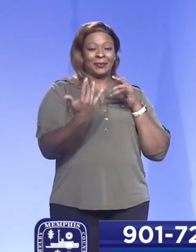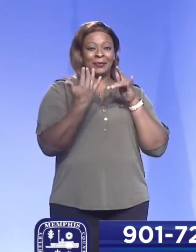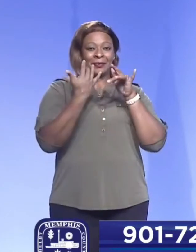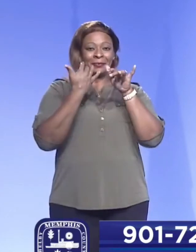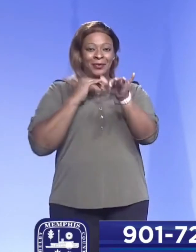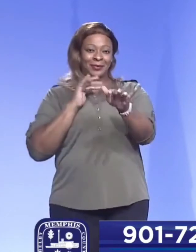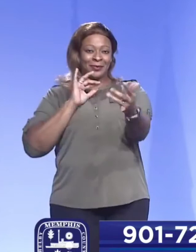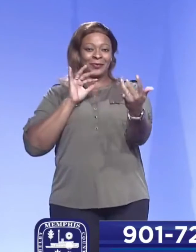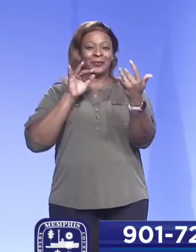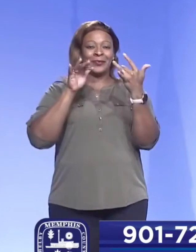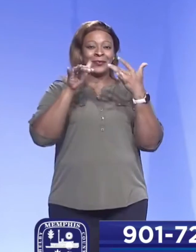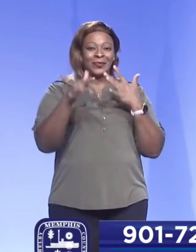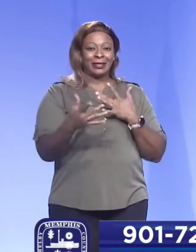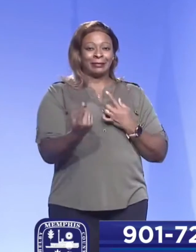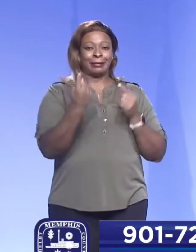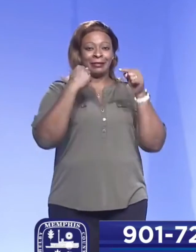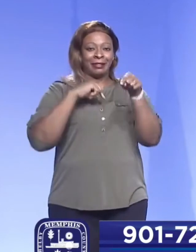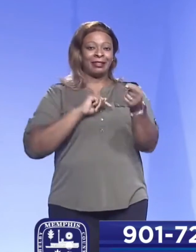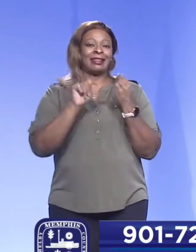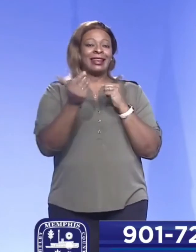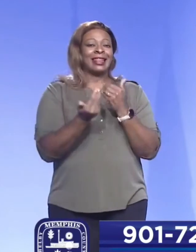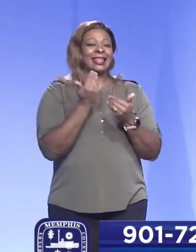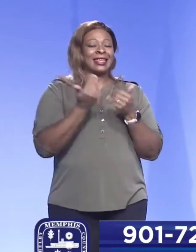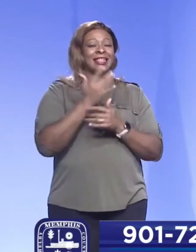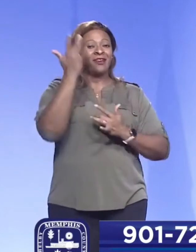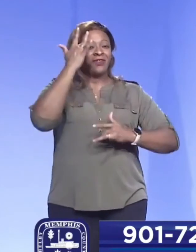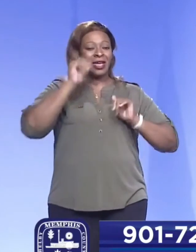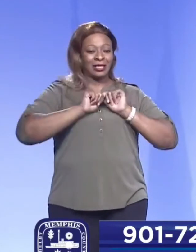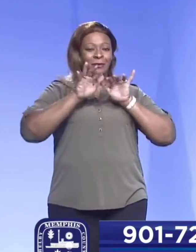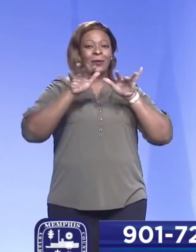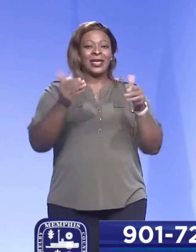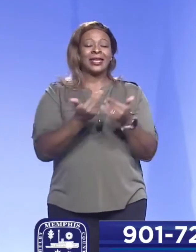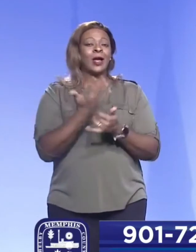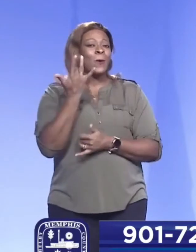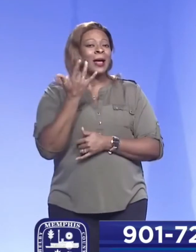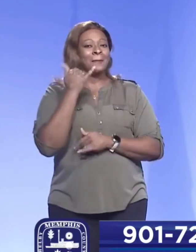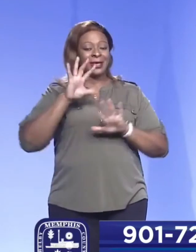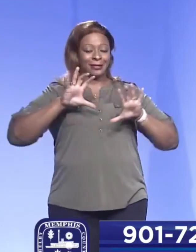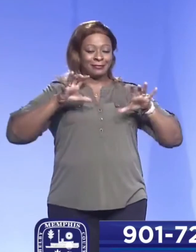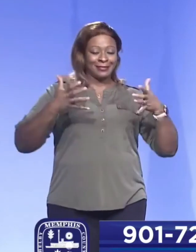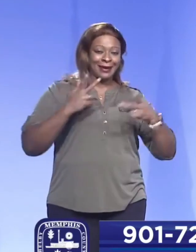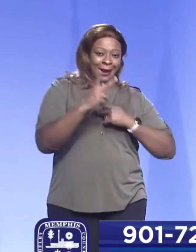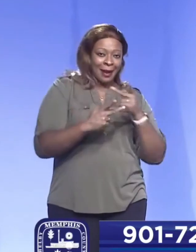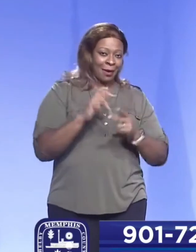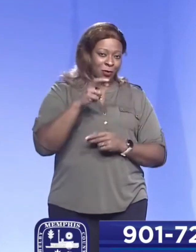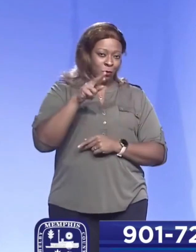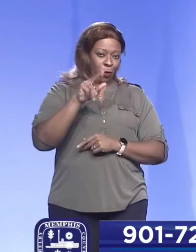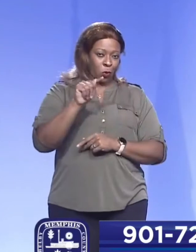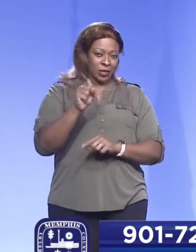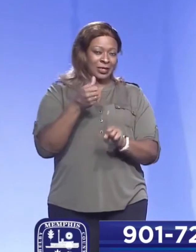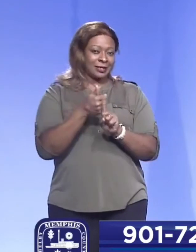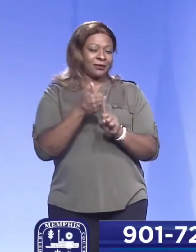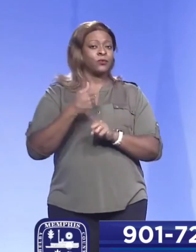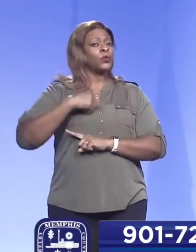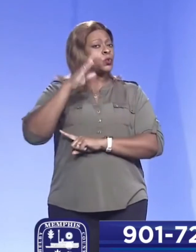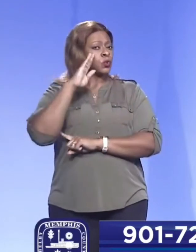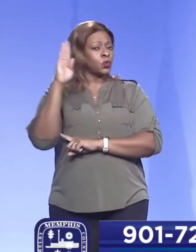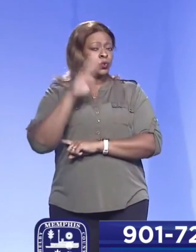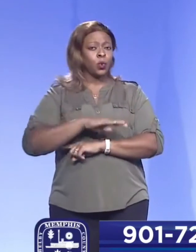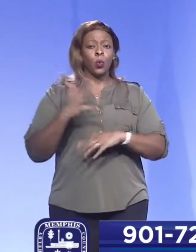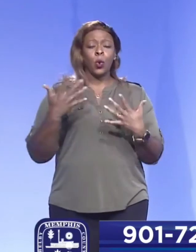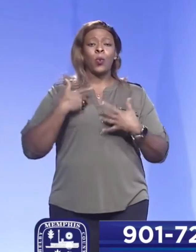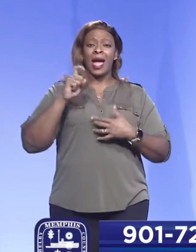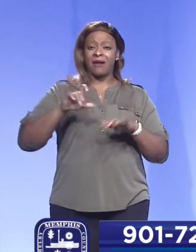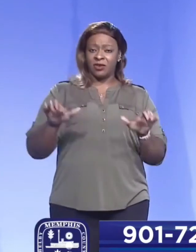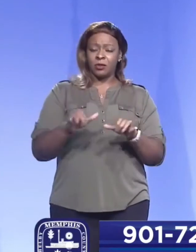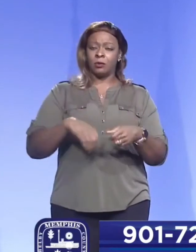expel the droplets and to expel the virus just by the nature of the sport itself. And we know that what we need to